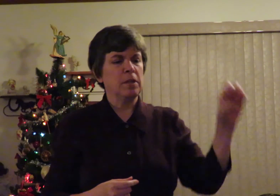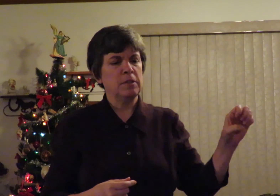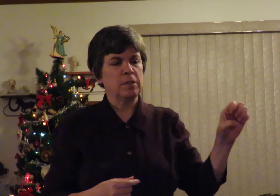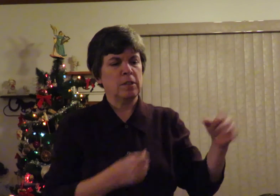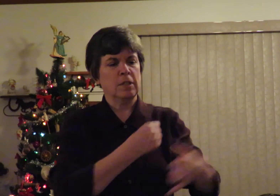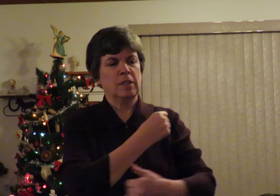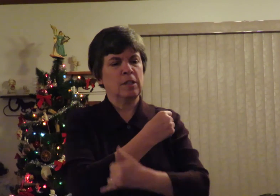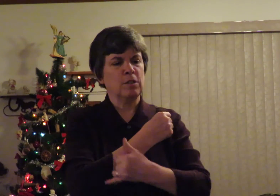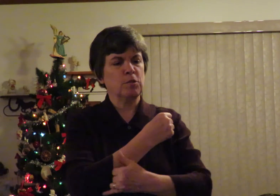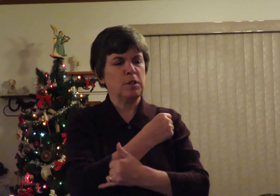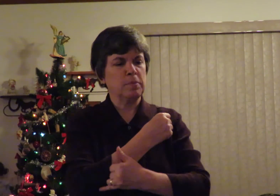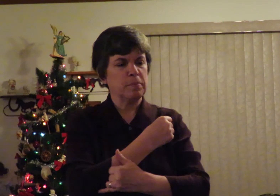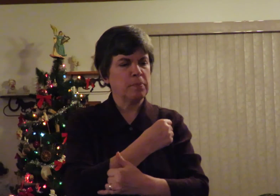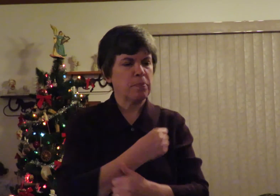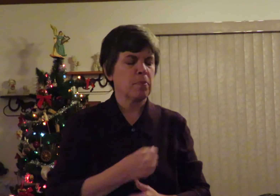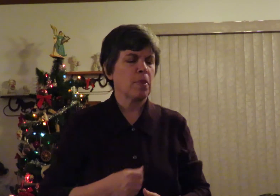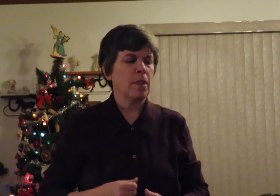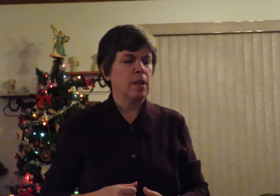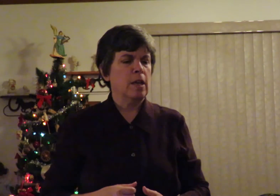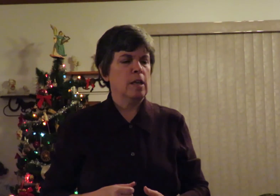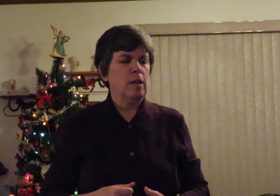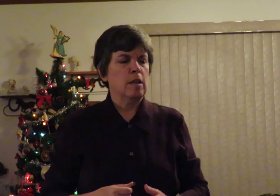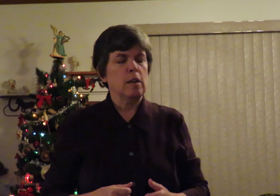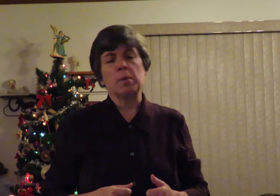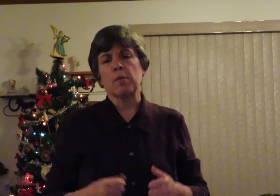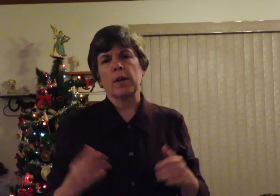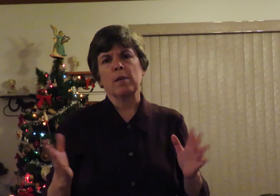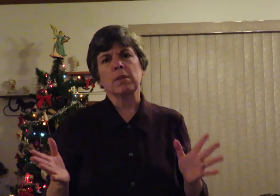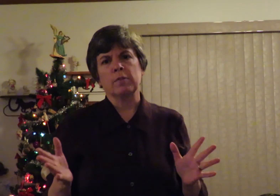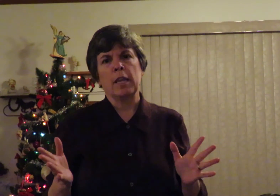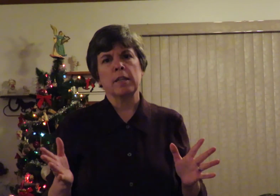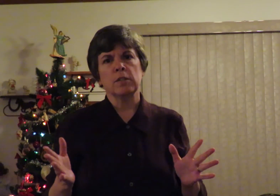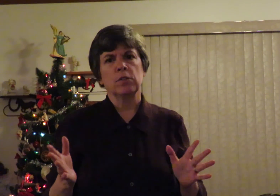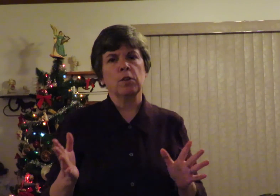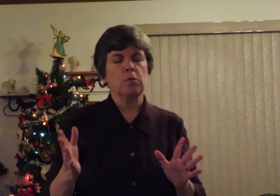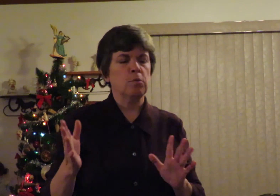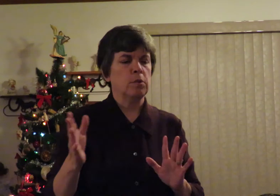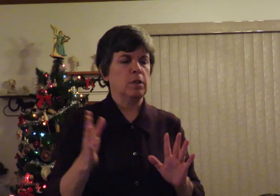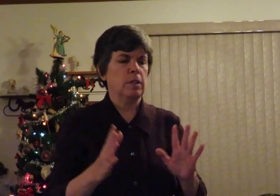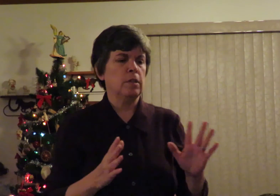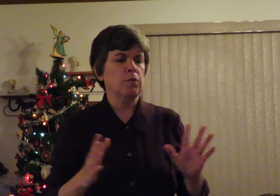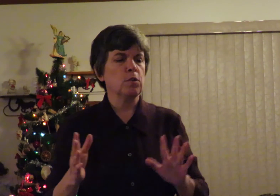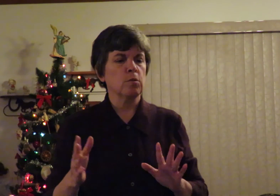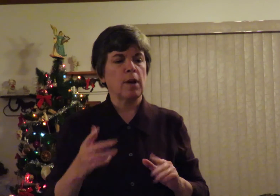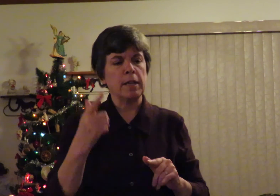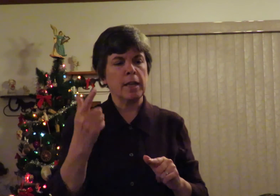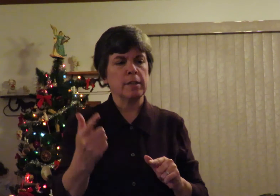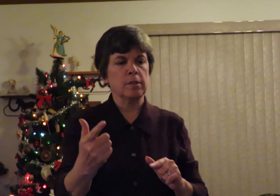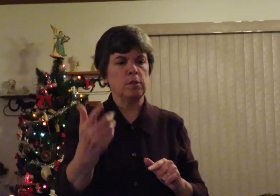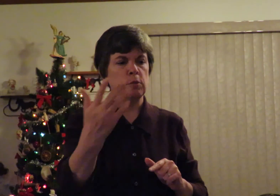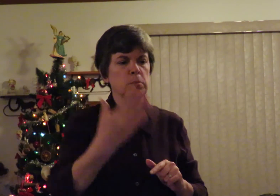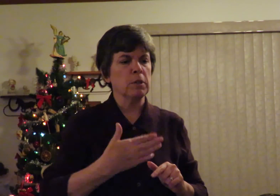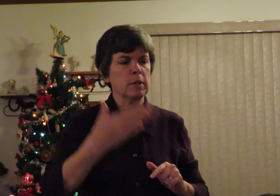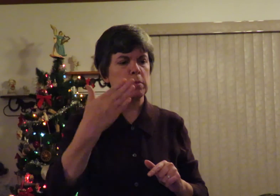east country. And by the way, I'm left-handed, so if you're right-handed, you would mirror image